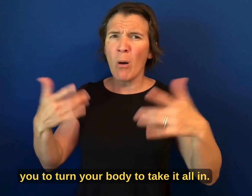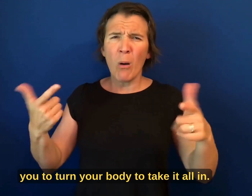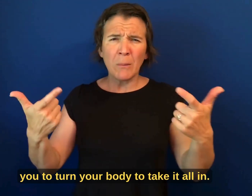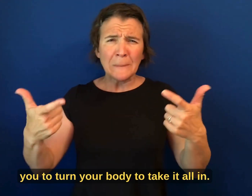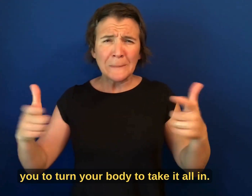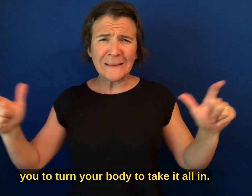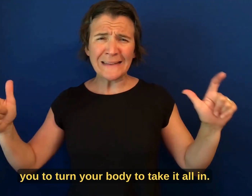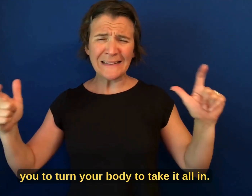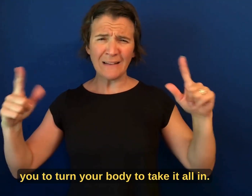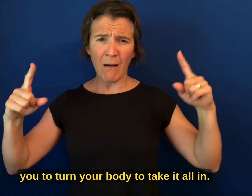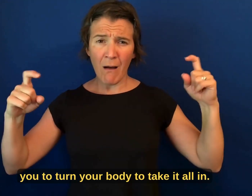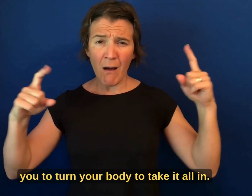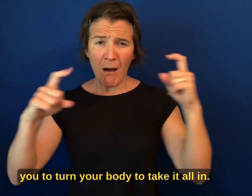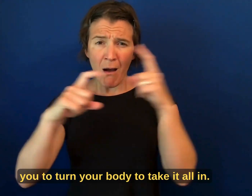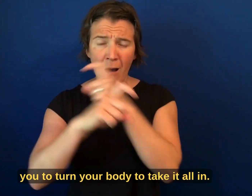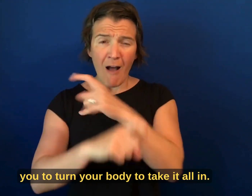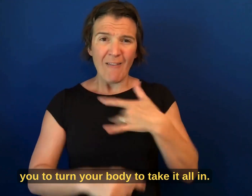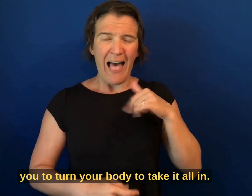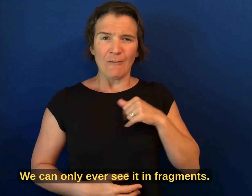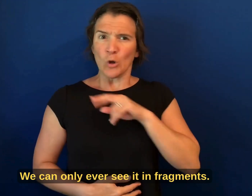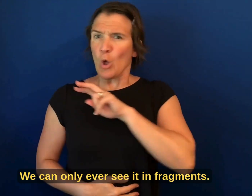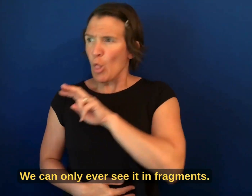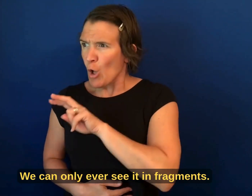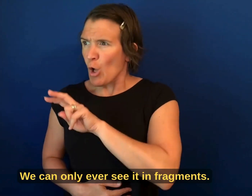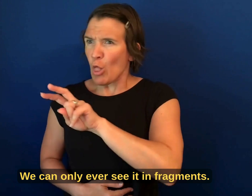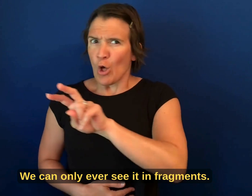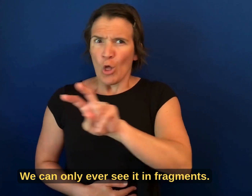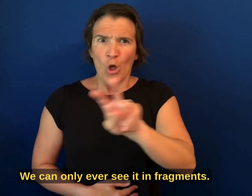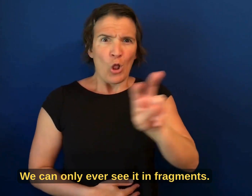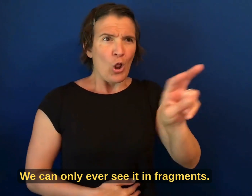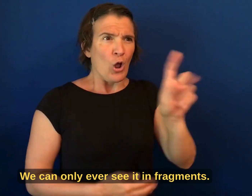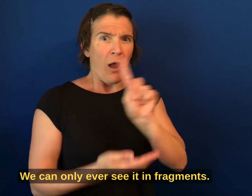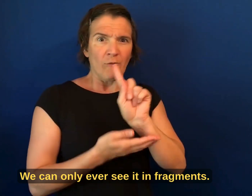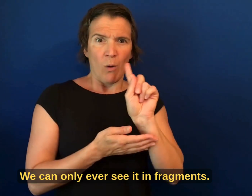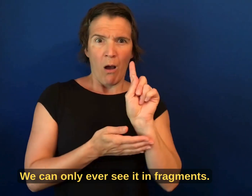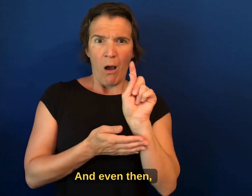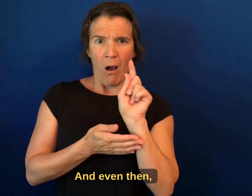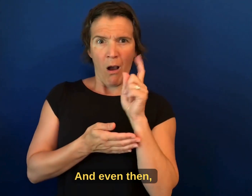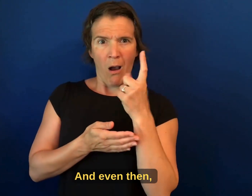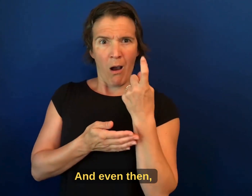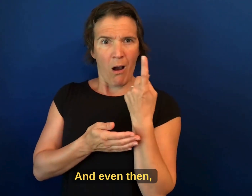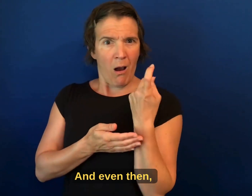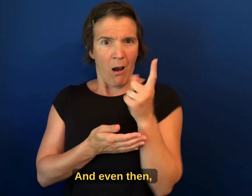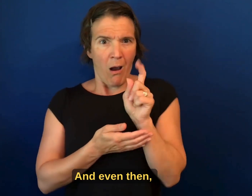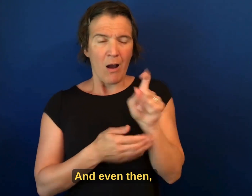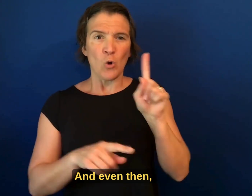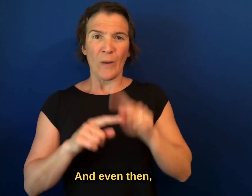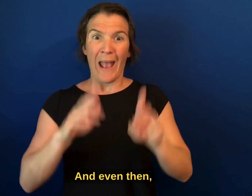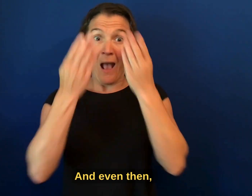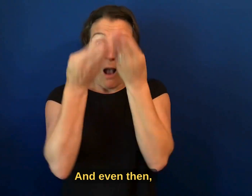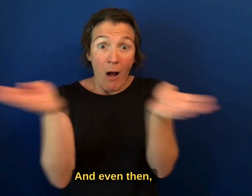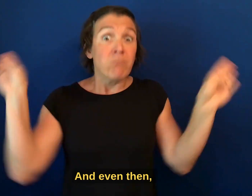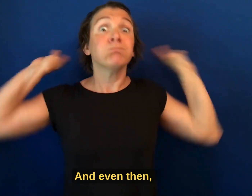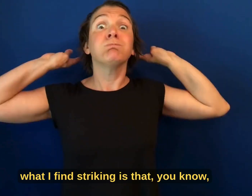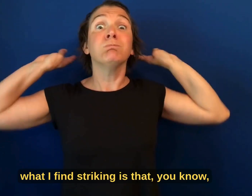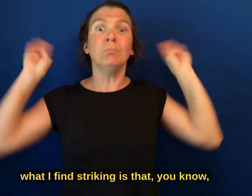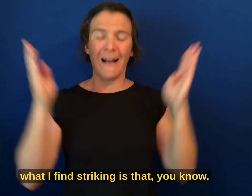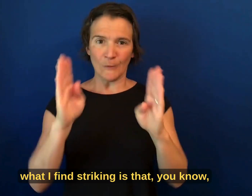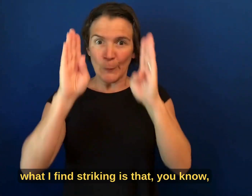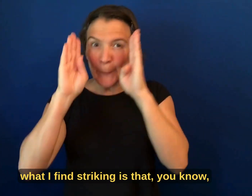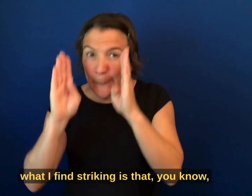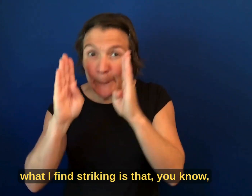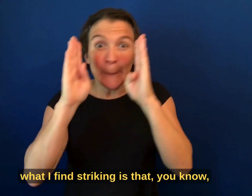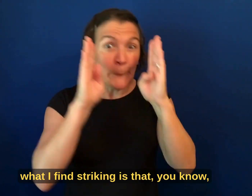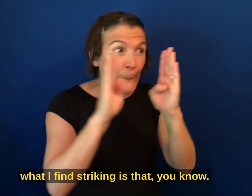require you to turn your body to take it all in. We can only ever see it in fragments. And even then,